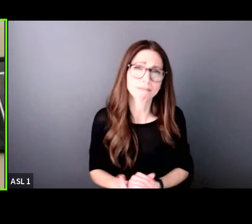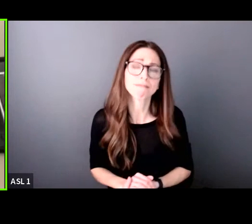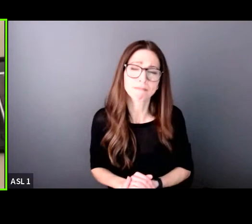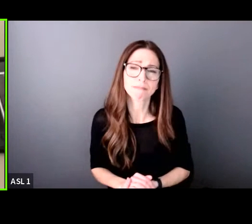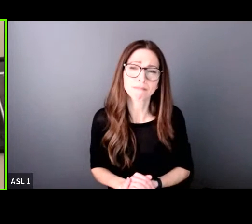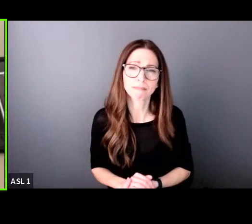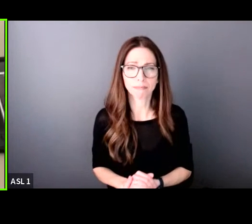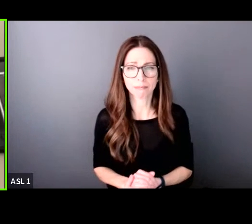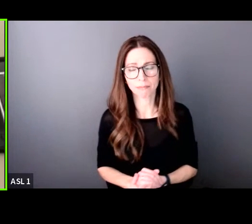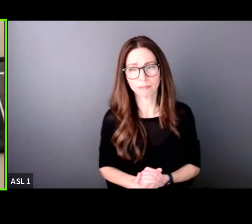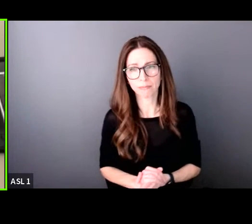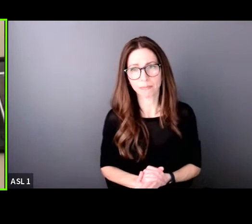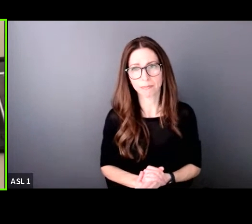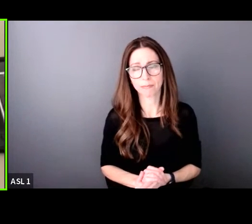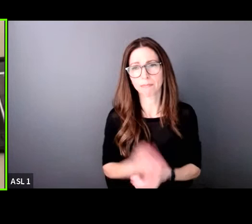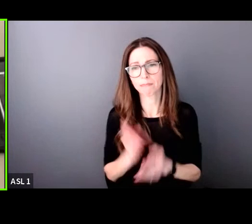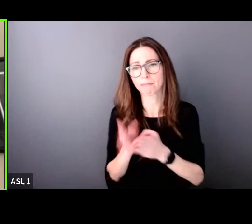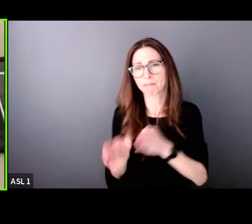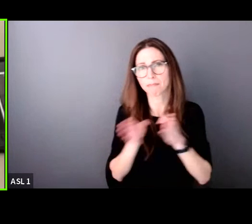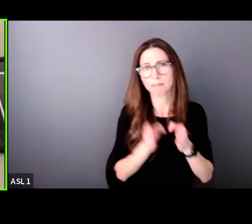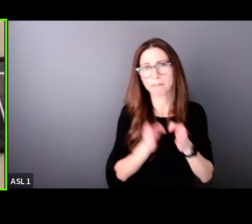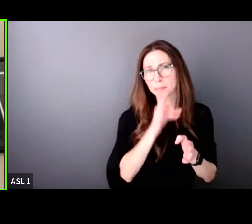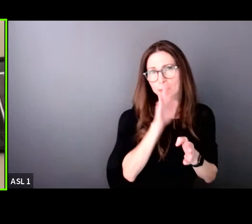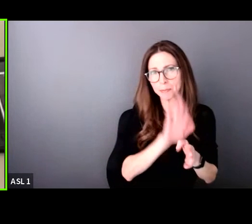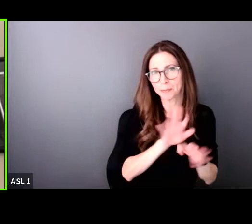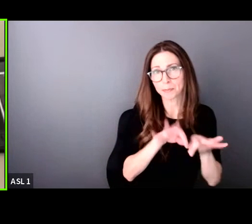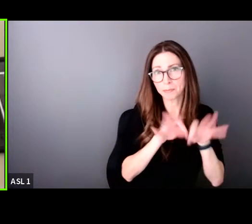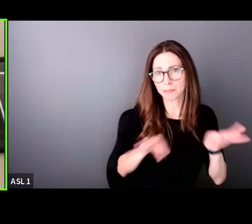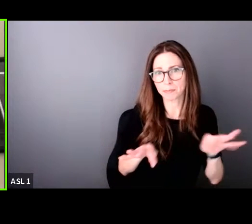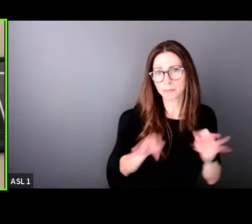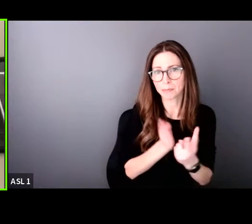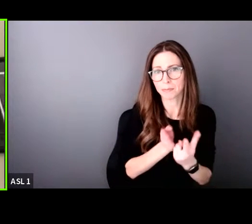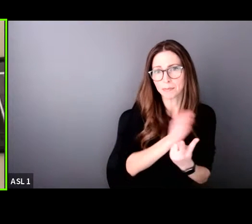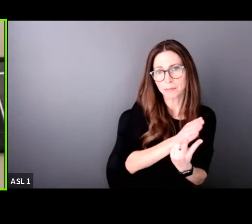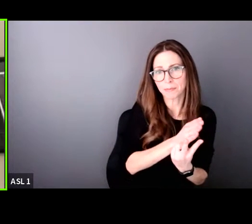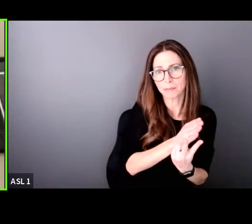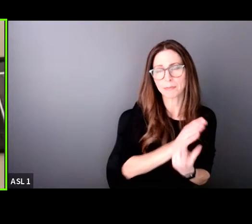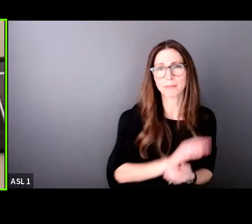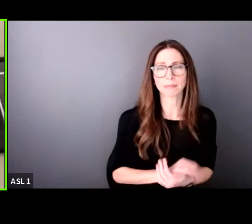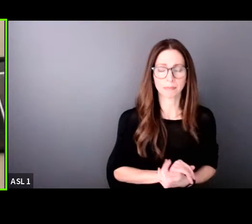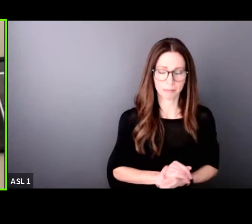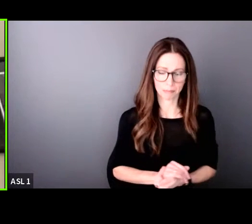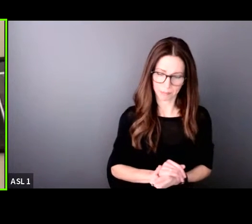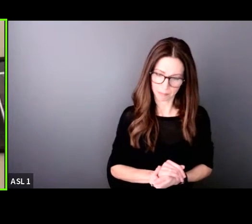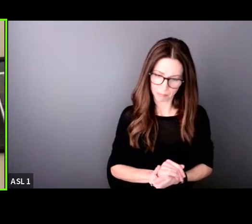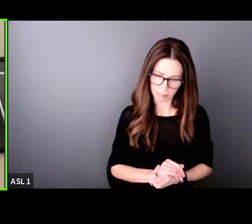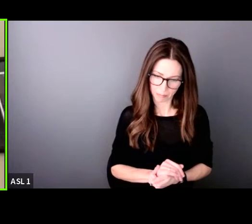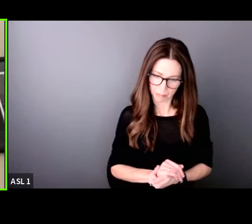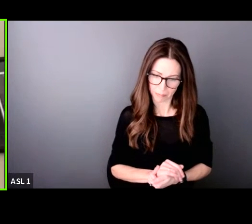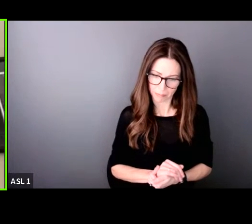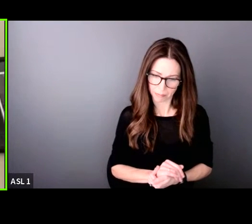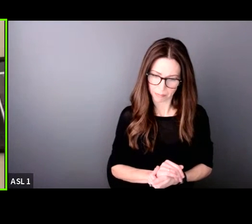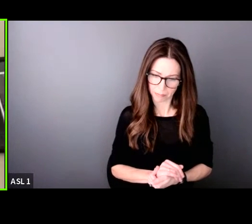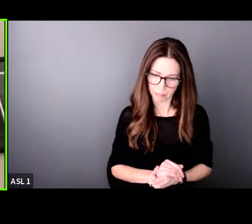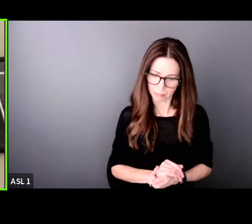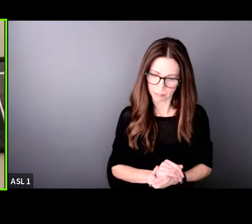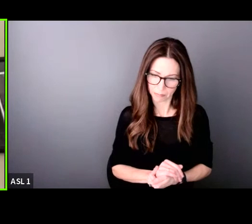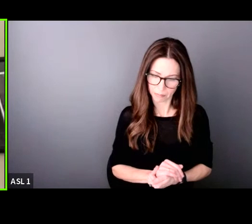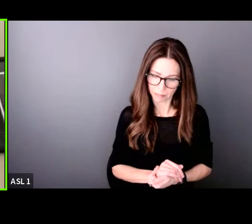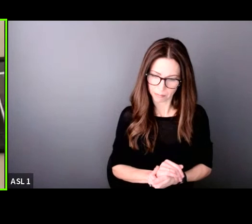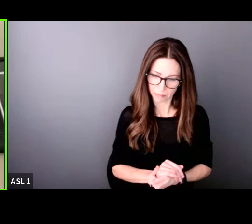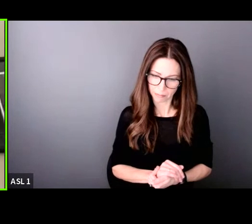de warne etonu. Ne dates no cordato ne gaieri ni cawarage, gisego lo dio dage ne yunkisoto gua,